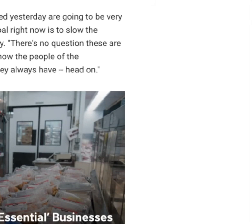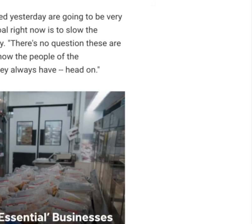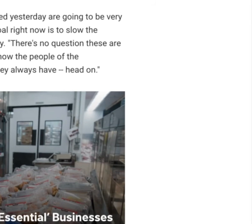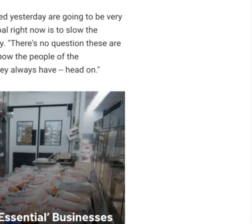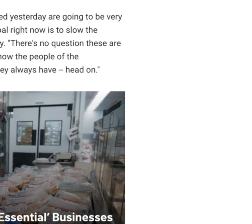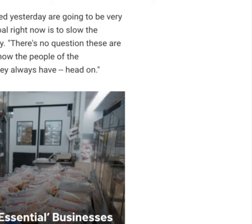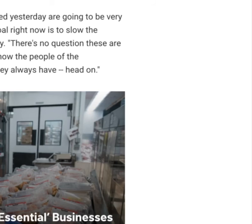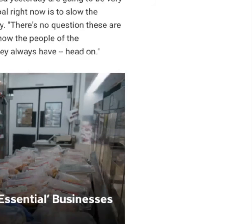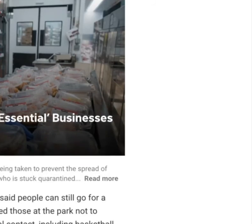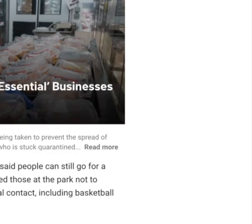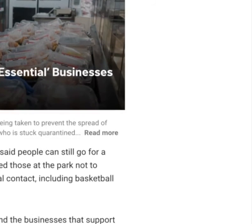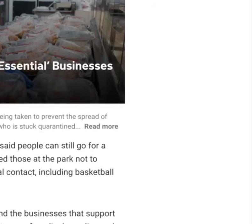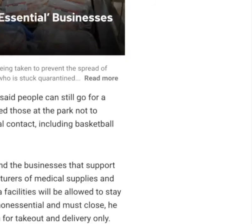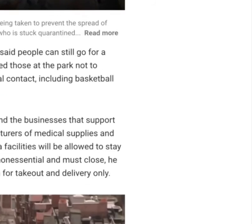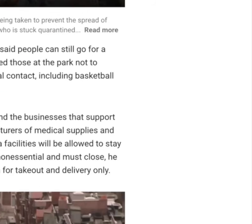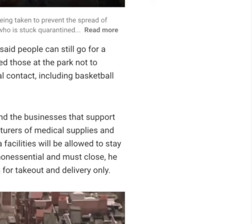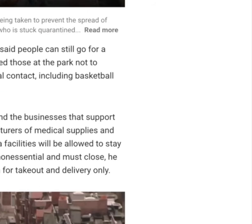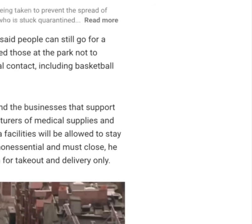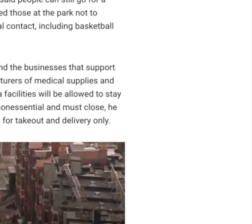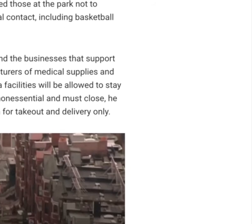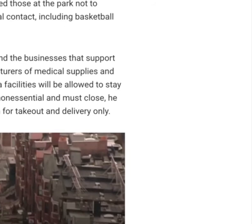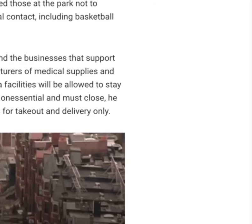well. Also within the article,